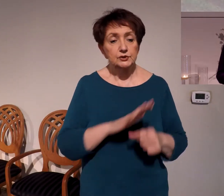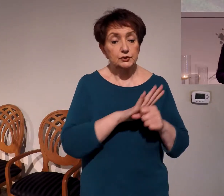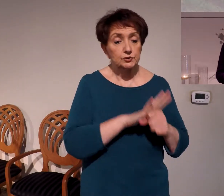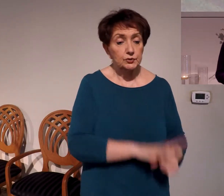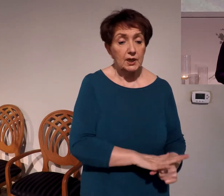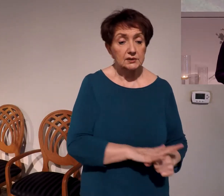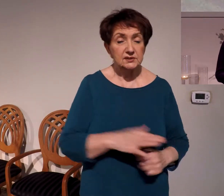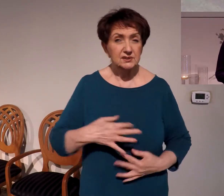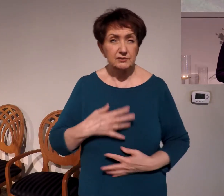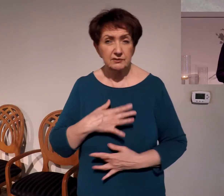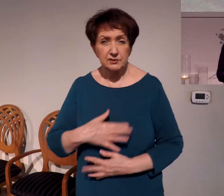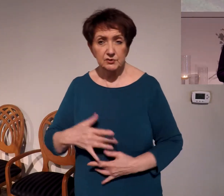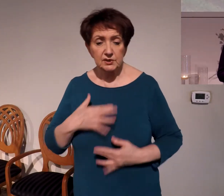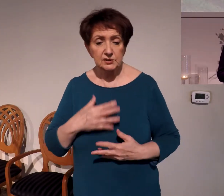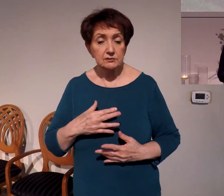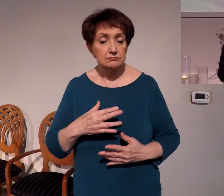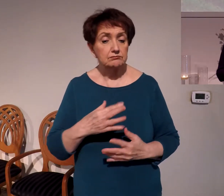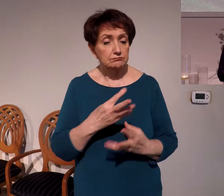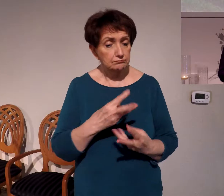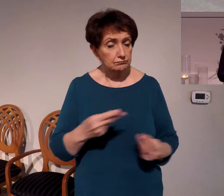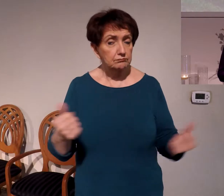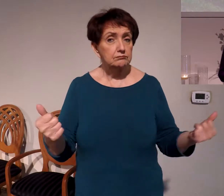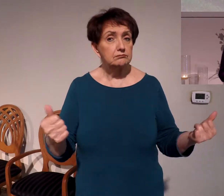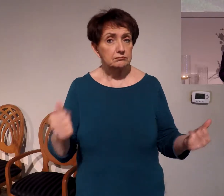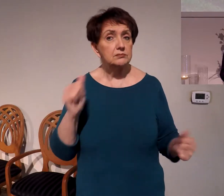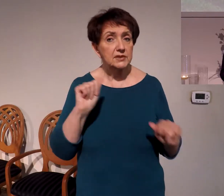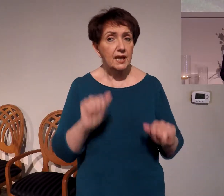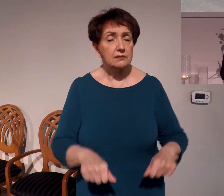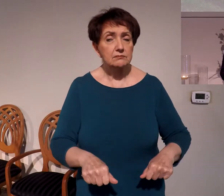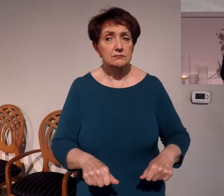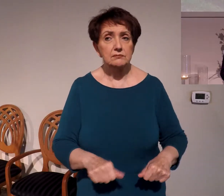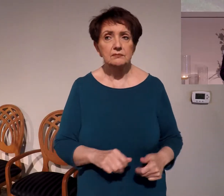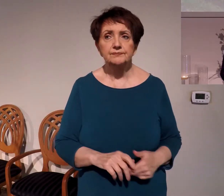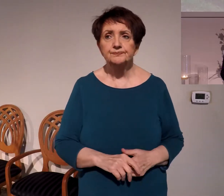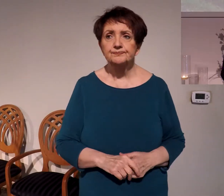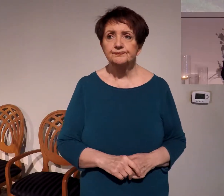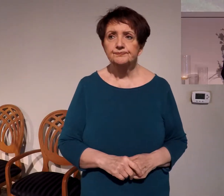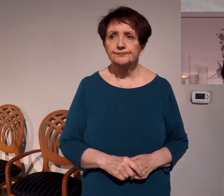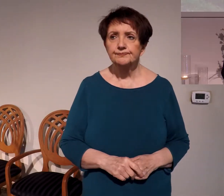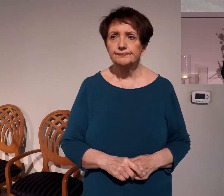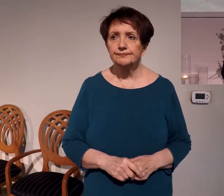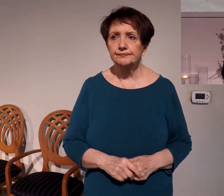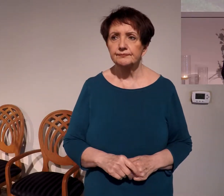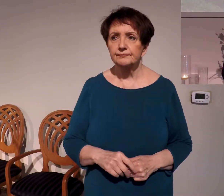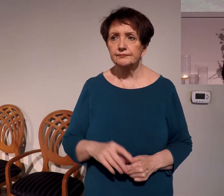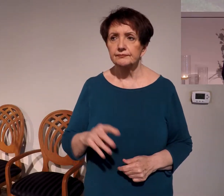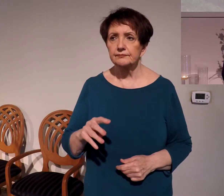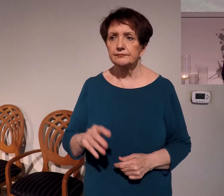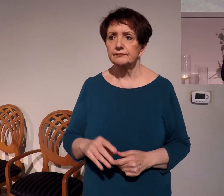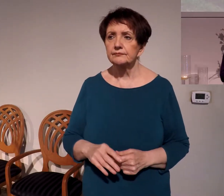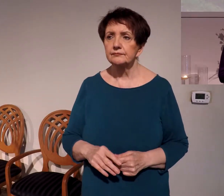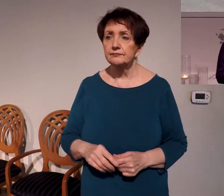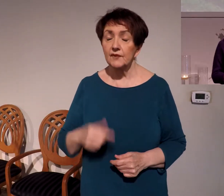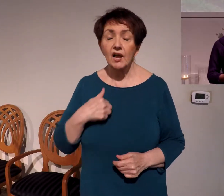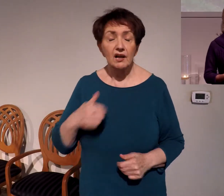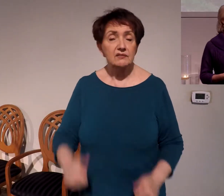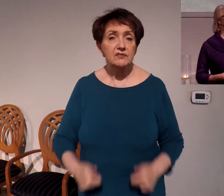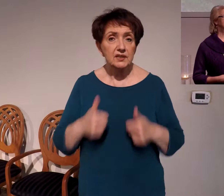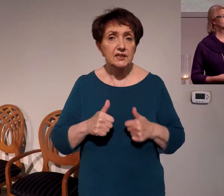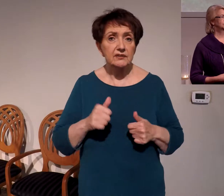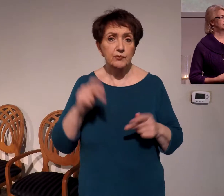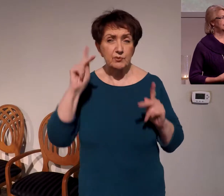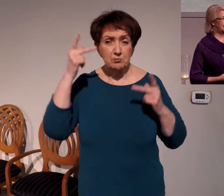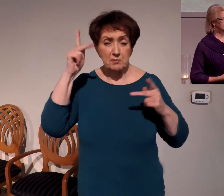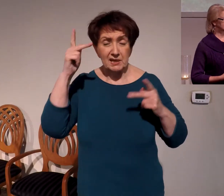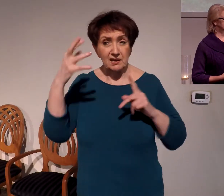life. And speaking as someone who has lived with panic attacks and